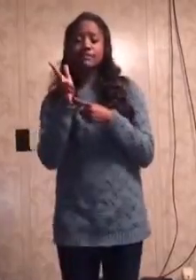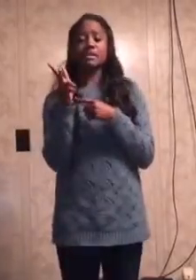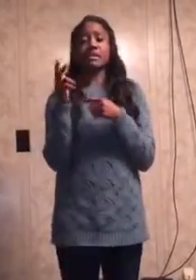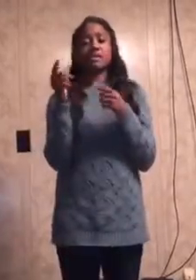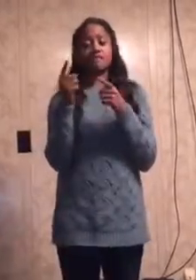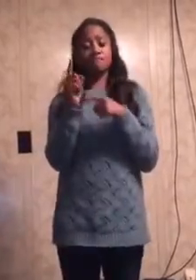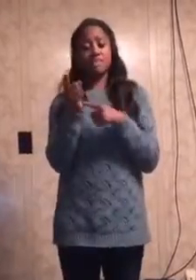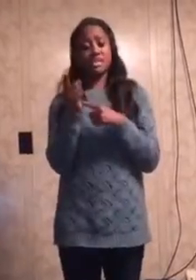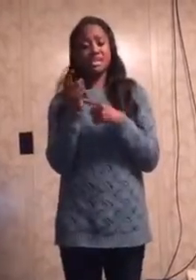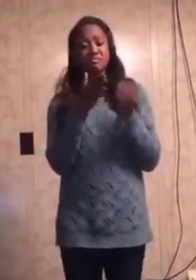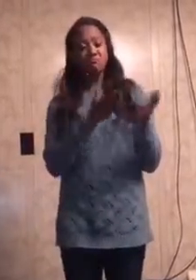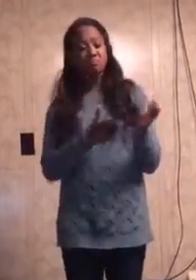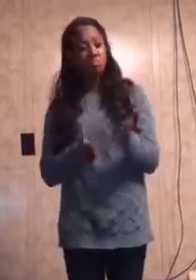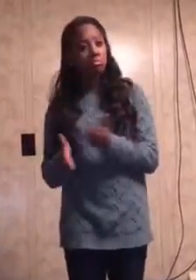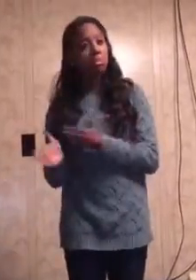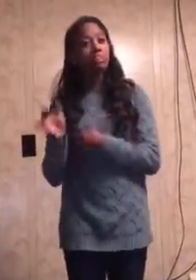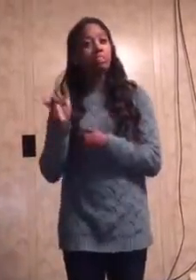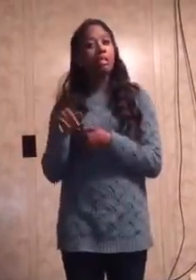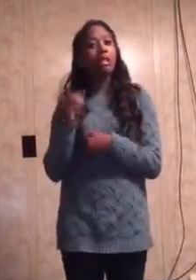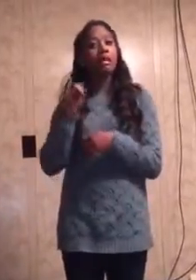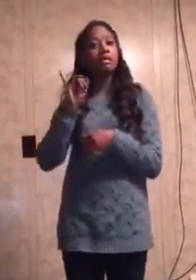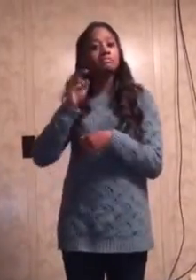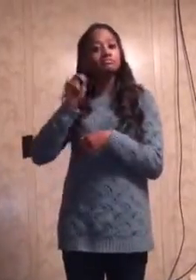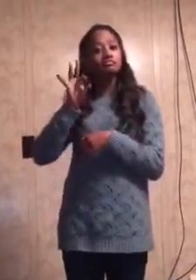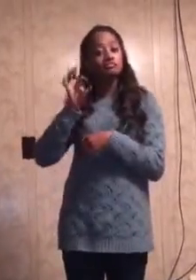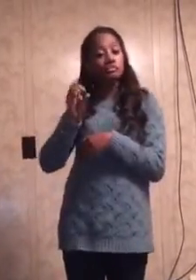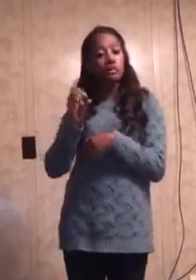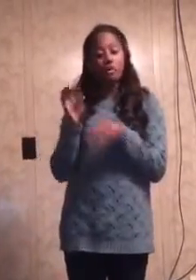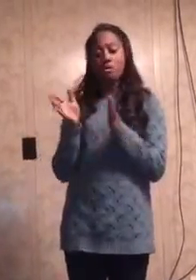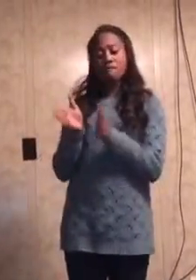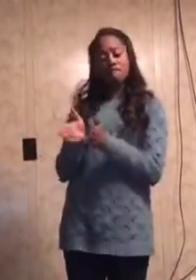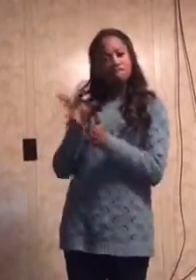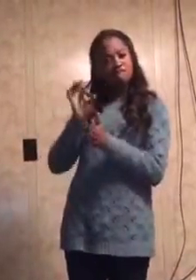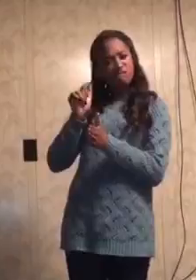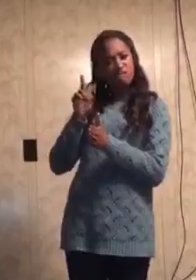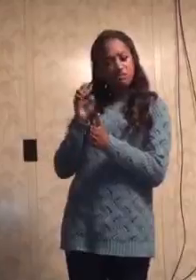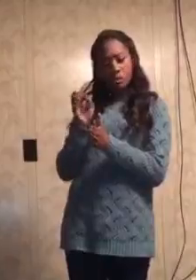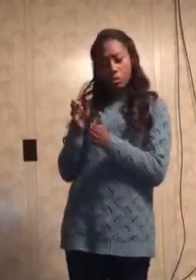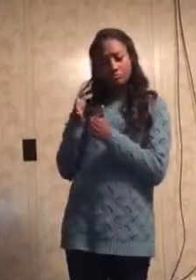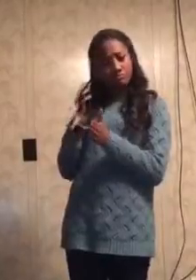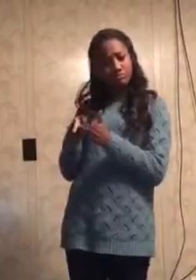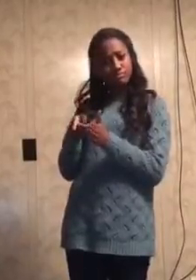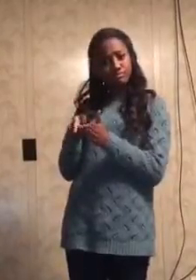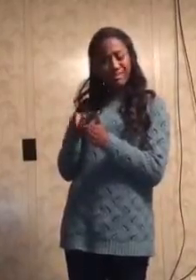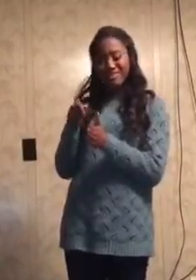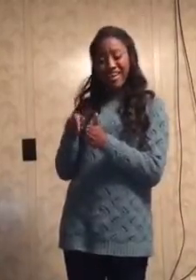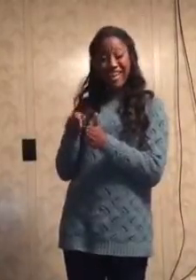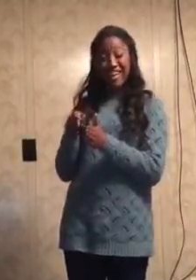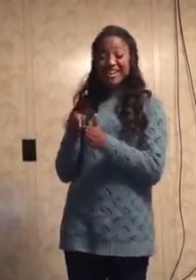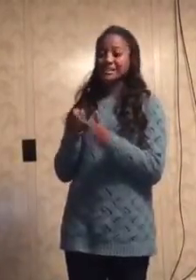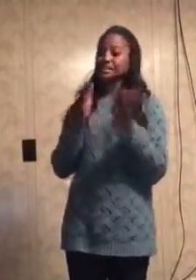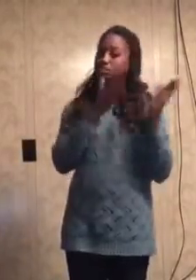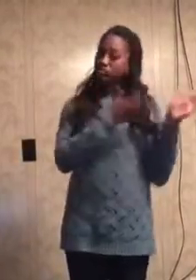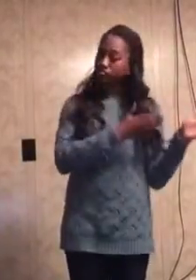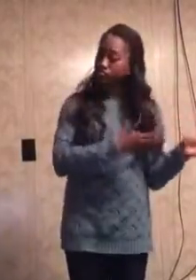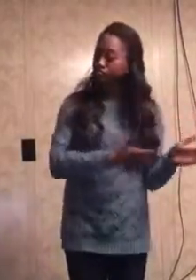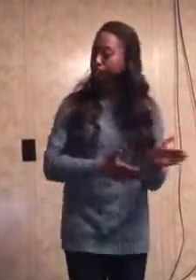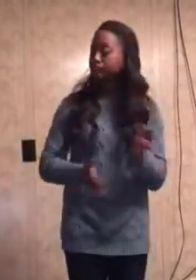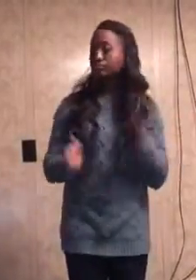information form creates a folder for you to have a confidential file on our campus. That folder is current as long as you're a student here at Phoenix College.